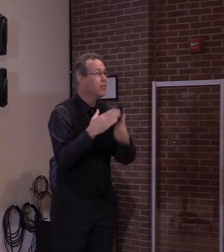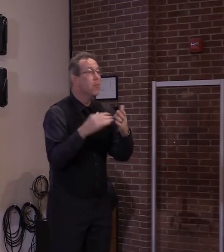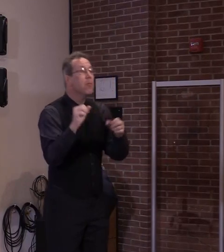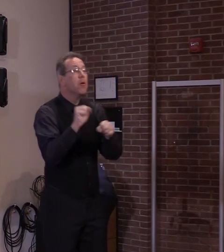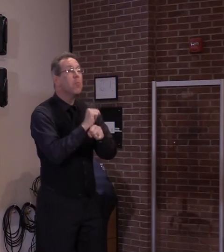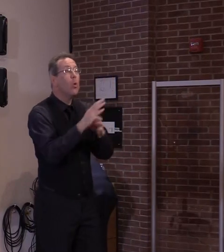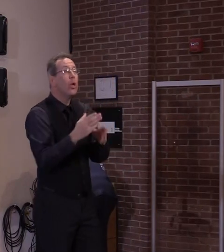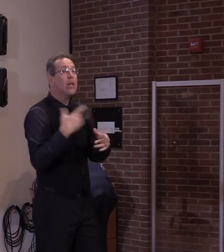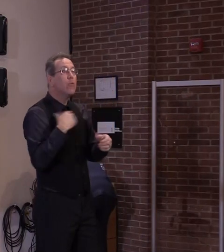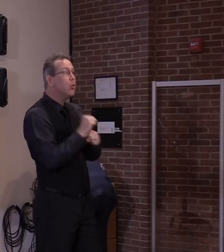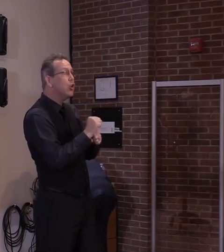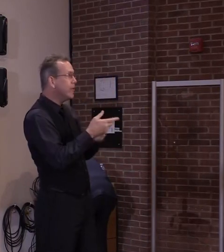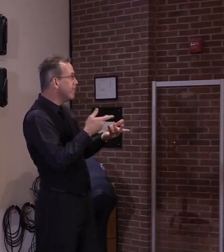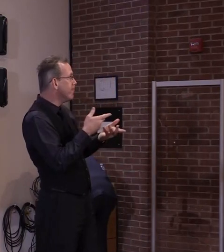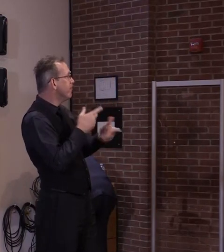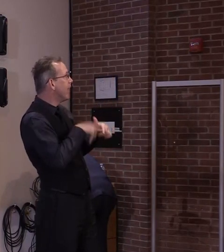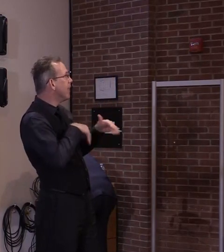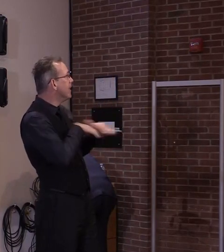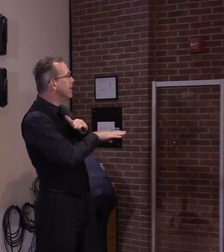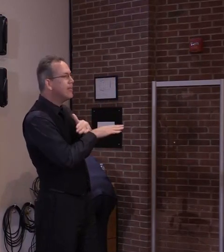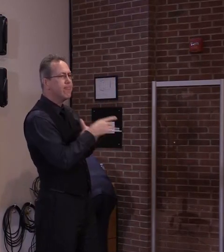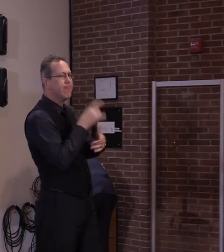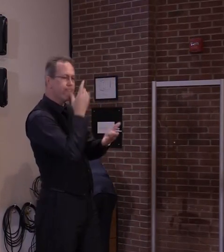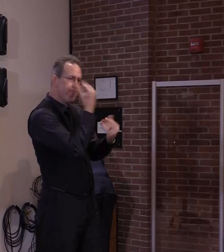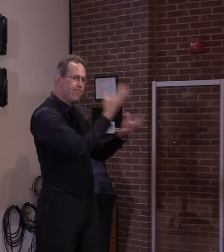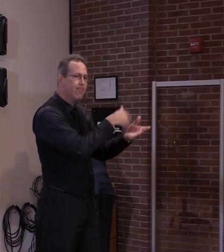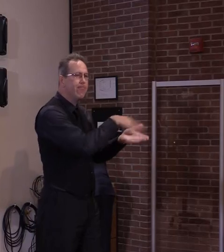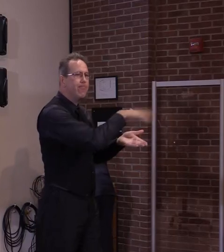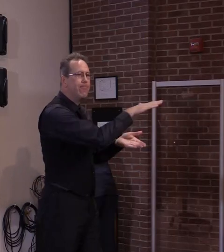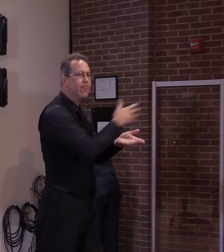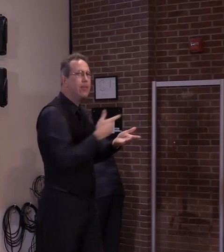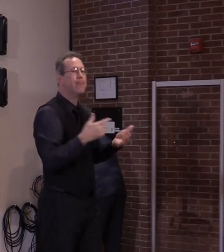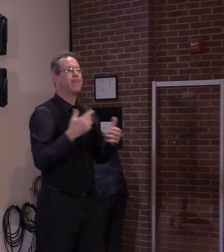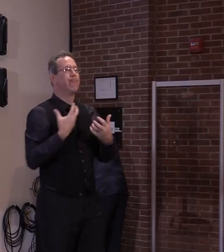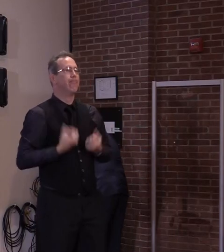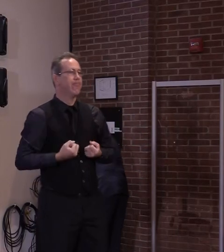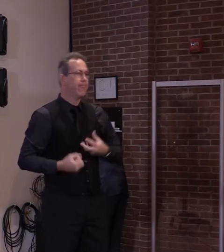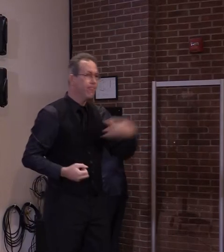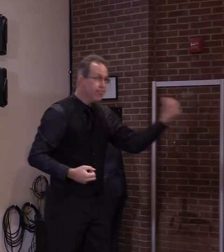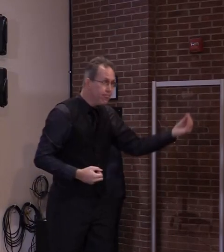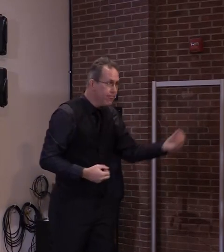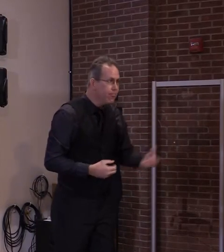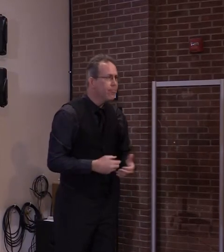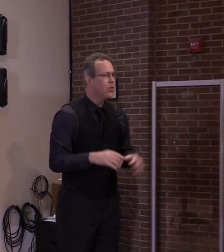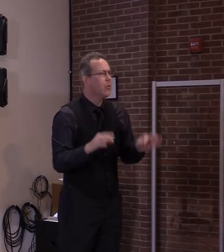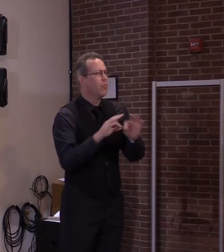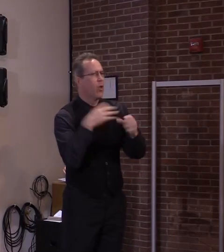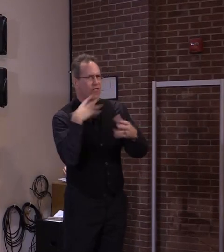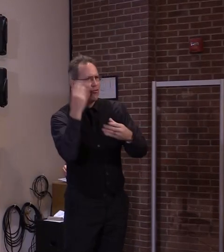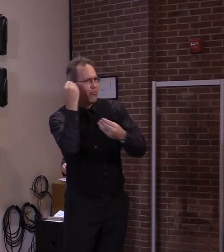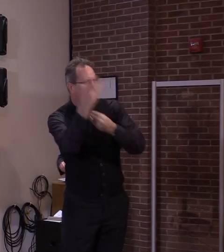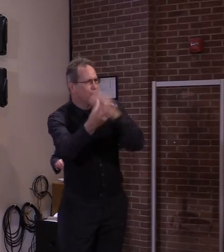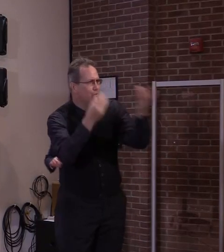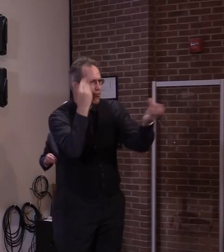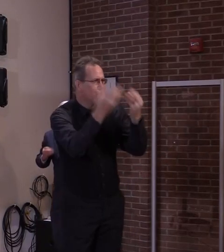able to come in right without a mask on. So really it's letting people know what the expectation is,